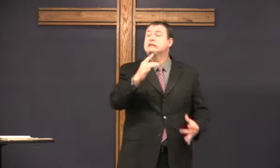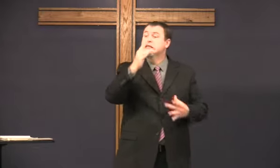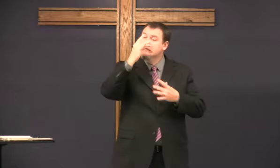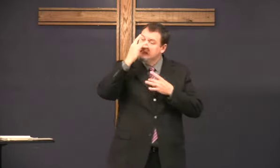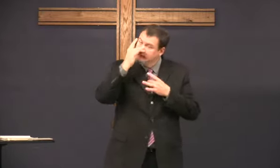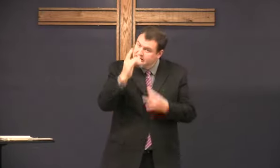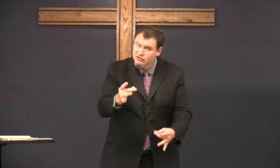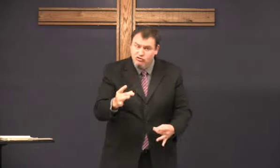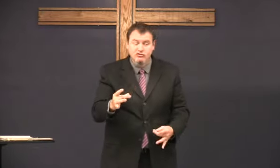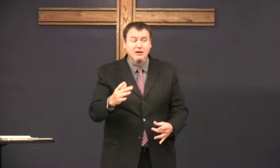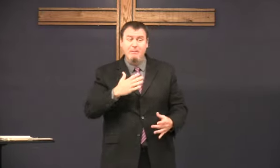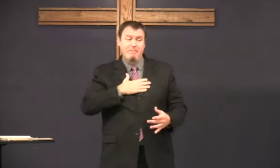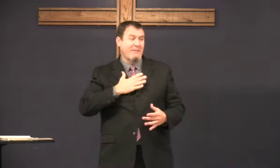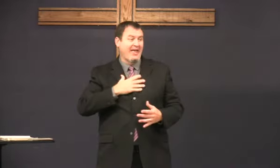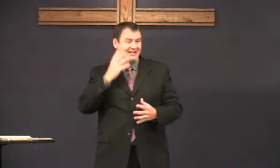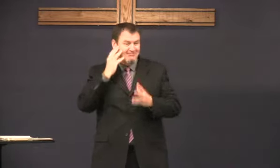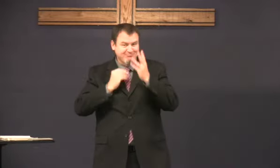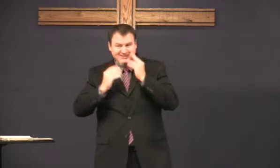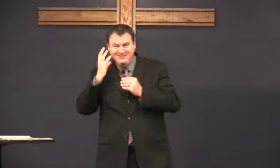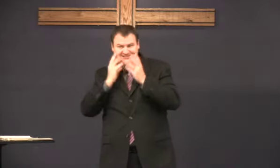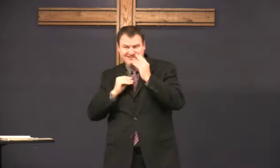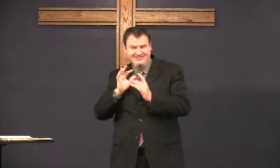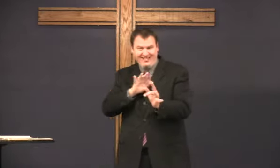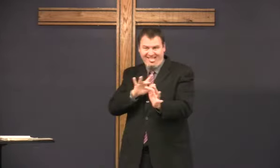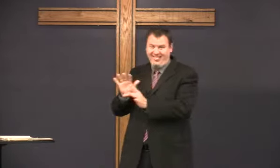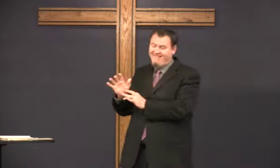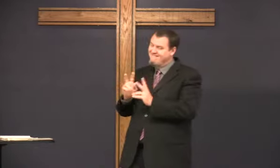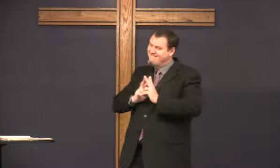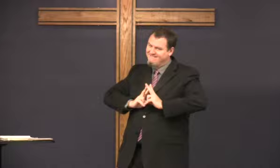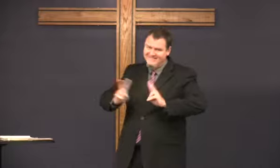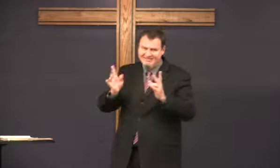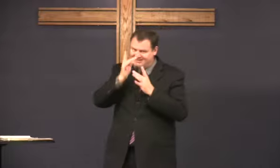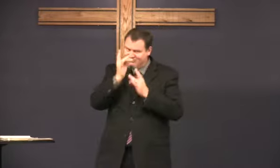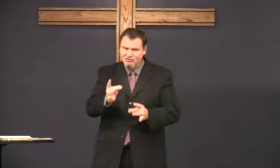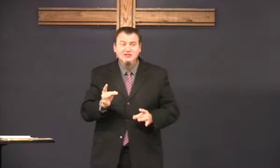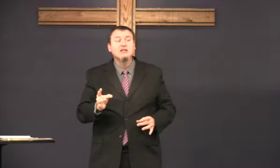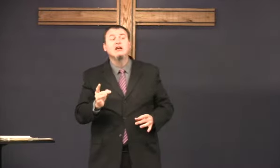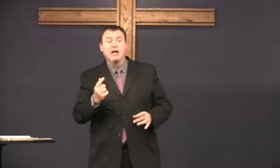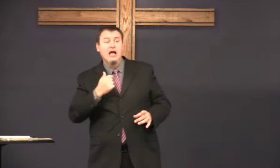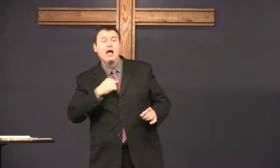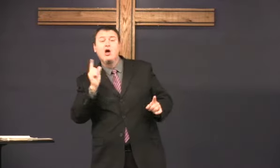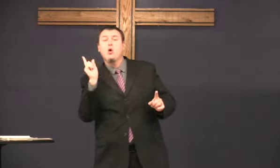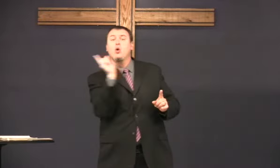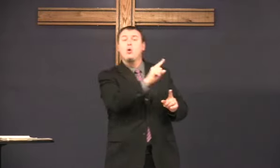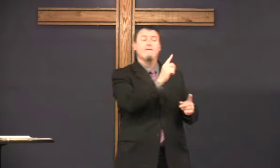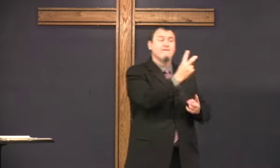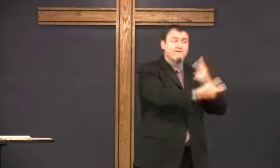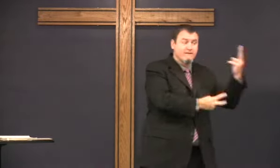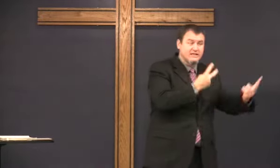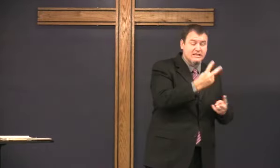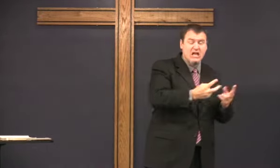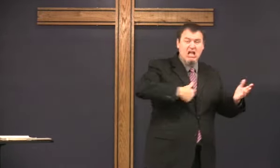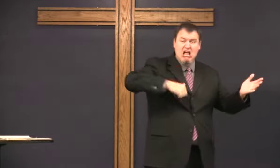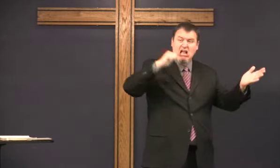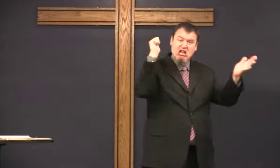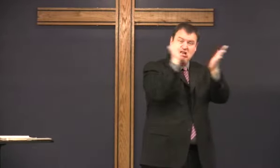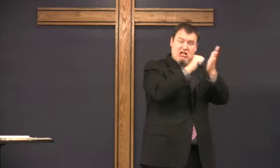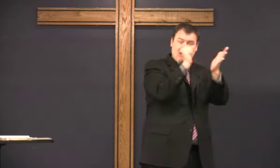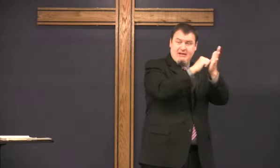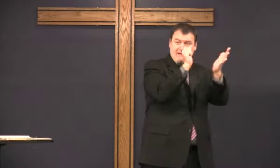90% of them were black. And it's interesting, in my experience, it's very interesting. I would go to visit them and I'd